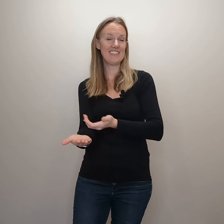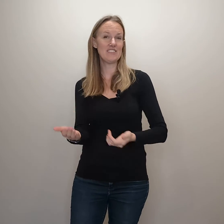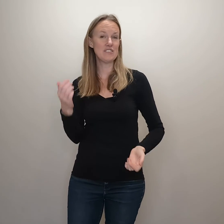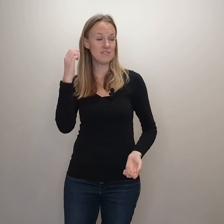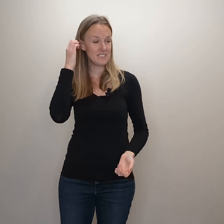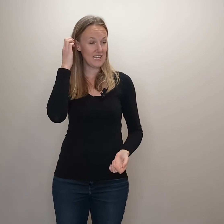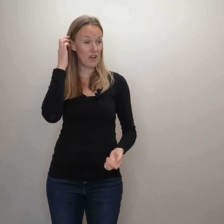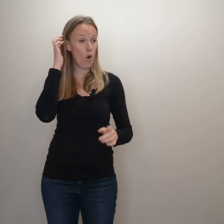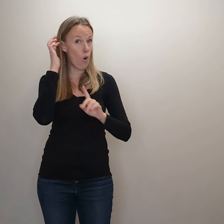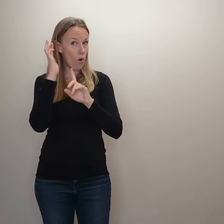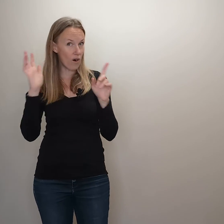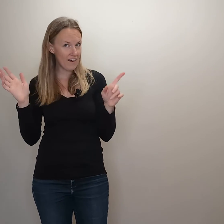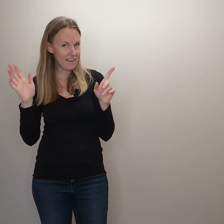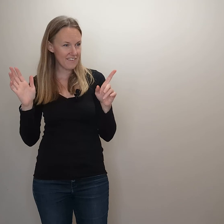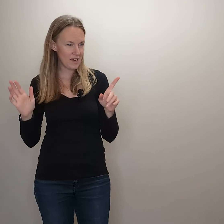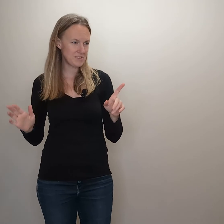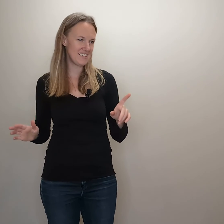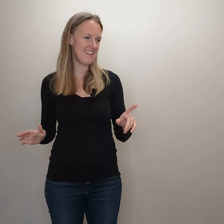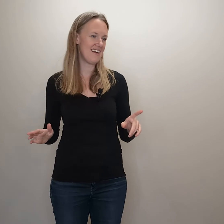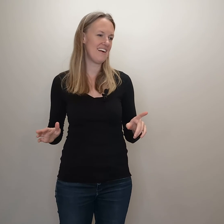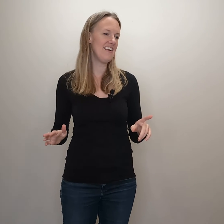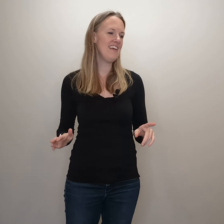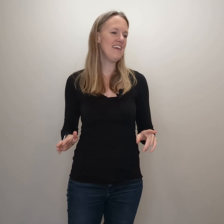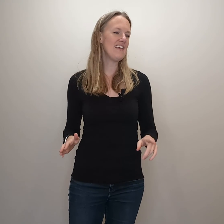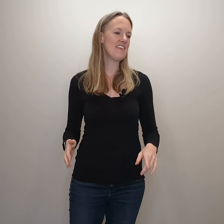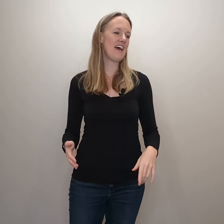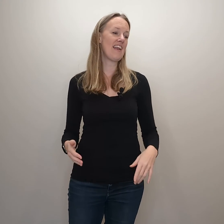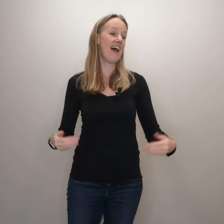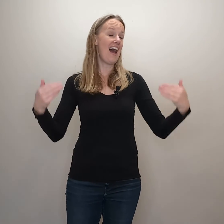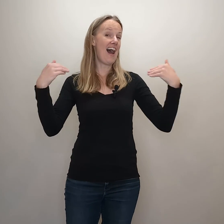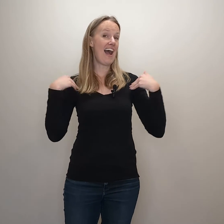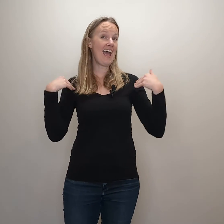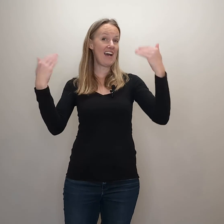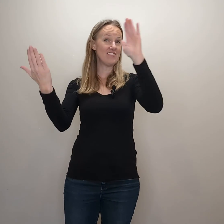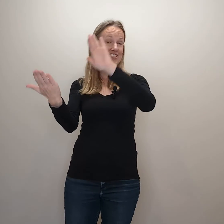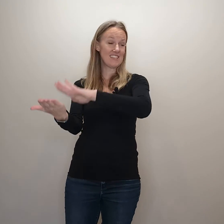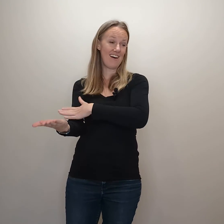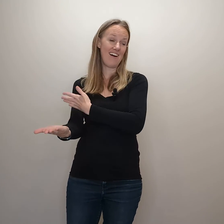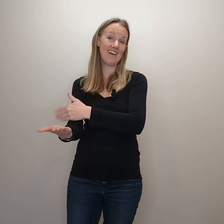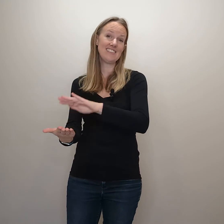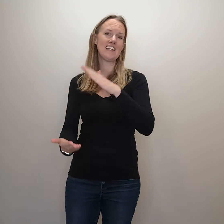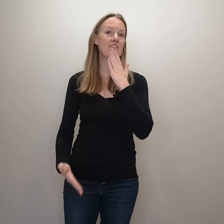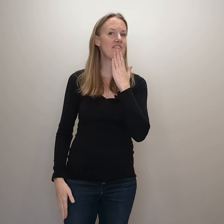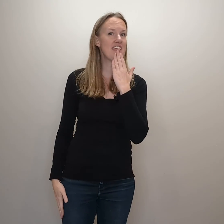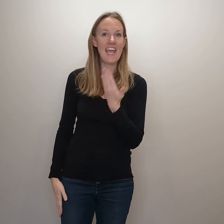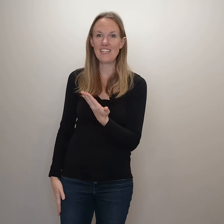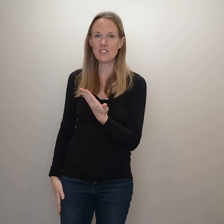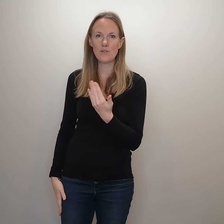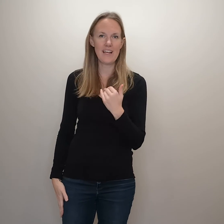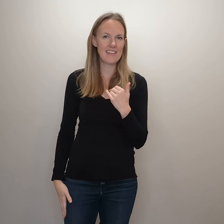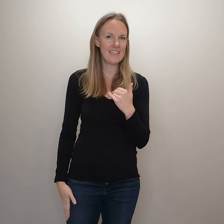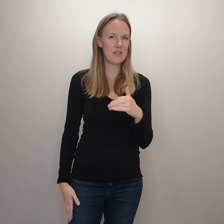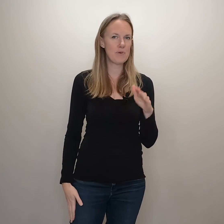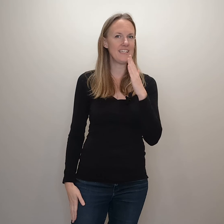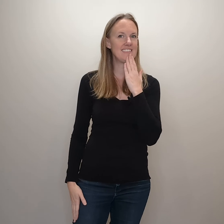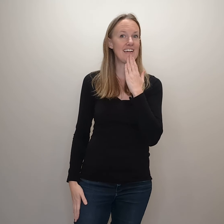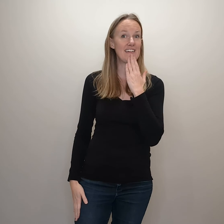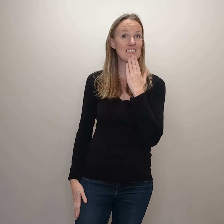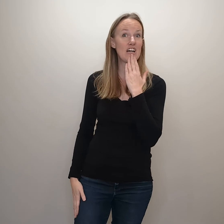angels don't sing. Or another option there, that I have songs of thanks. Sorry, I think I did praise there. Songs